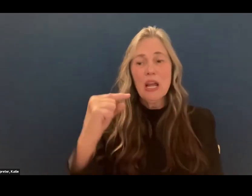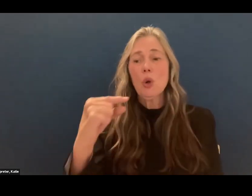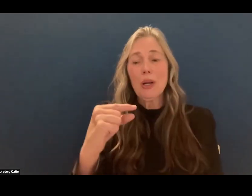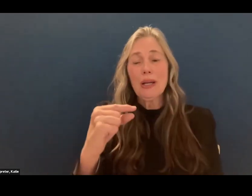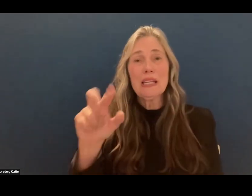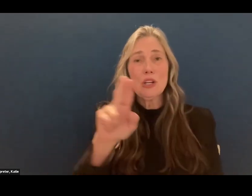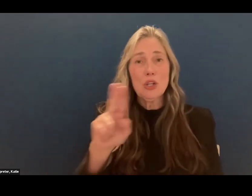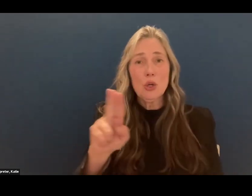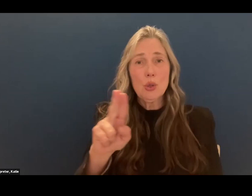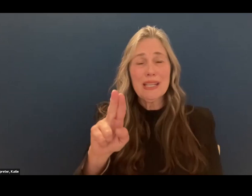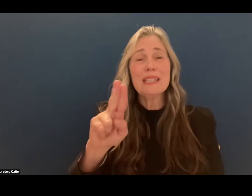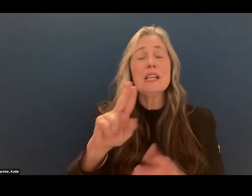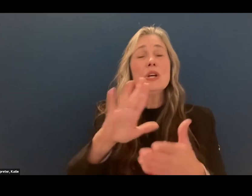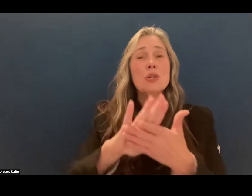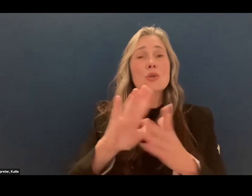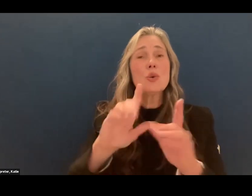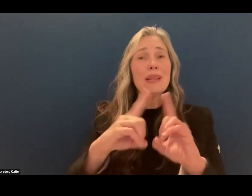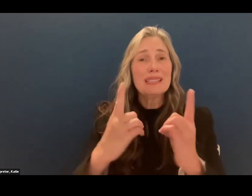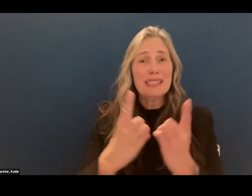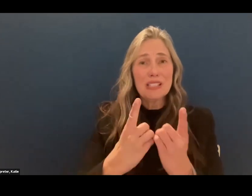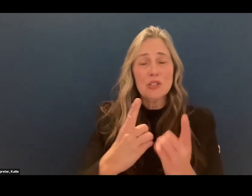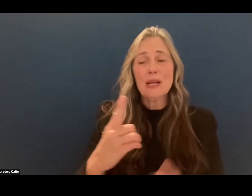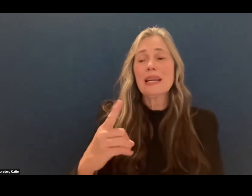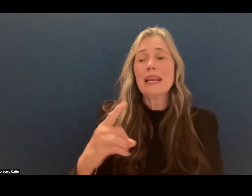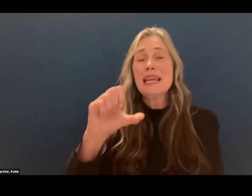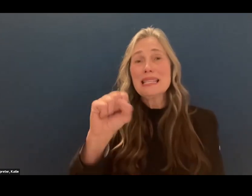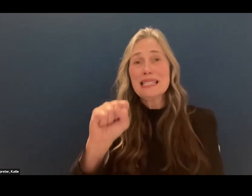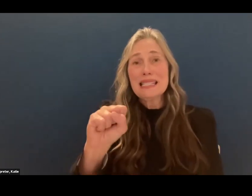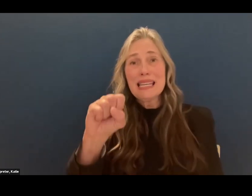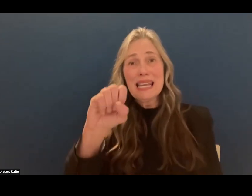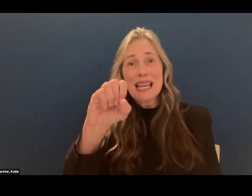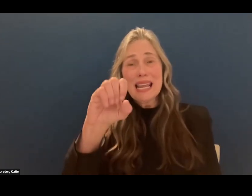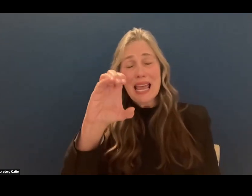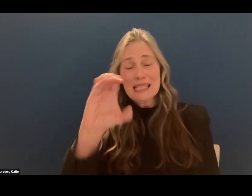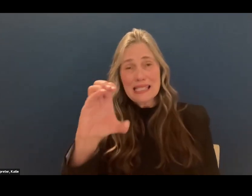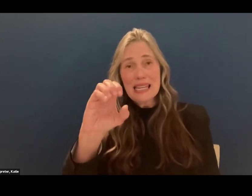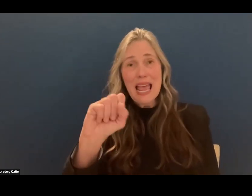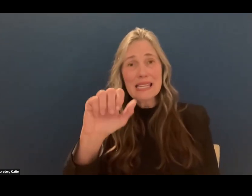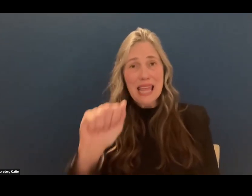CSEA, and SBTA for your leadership on this topic. I think